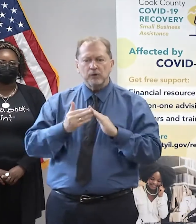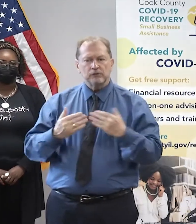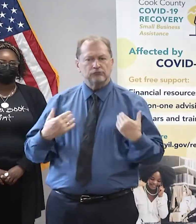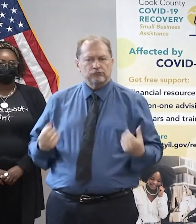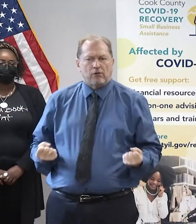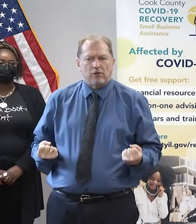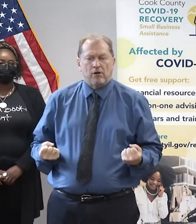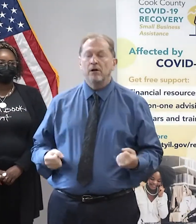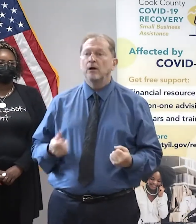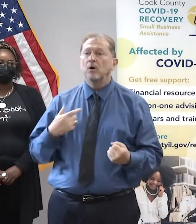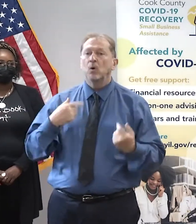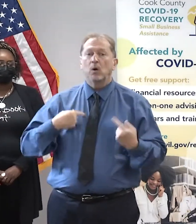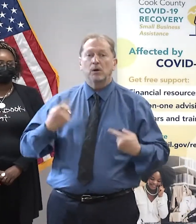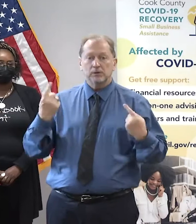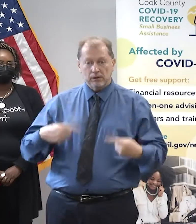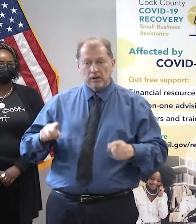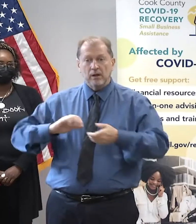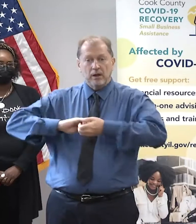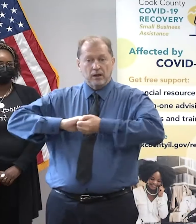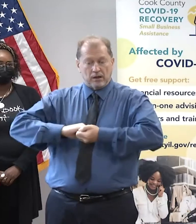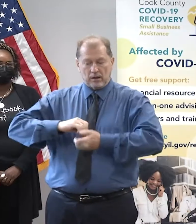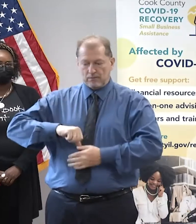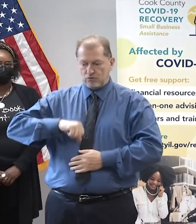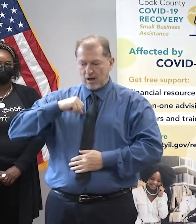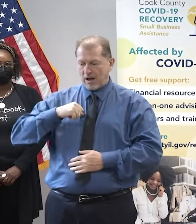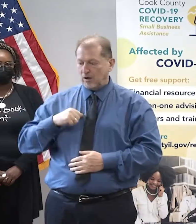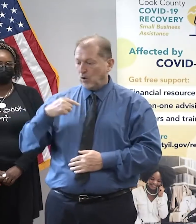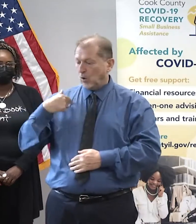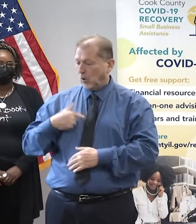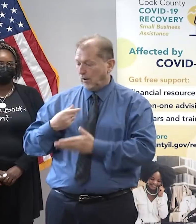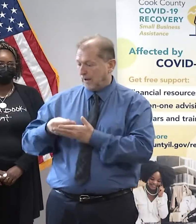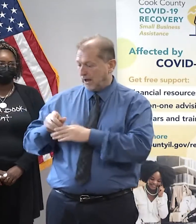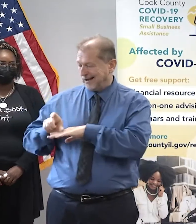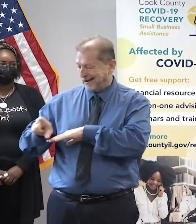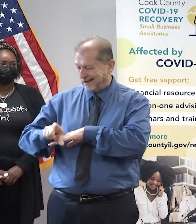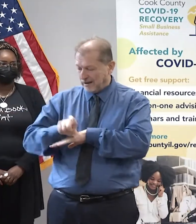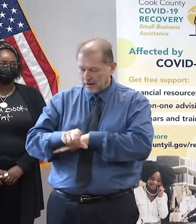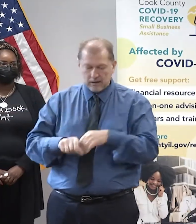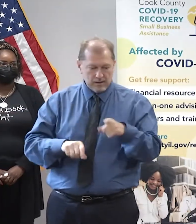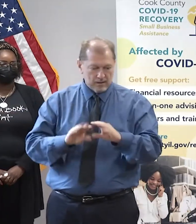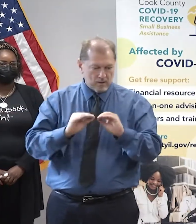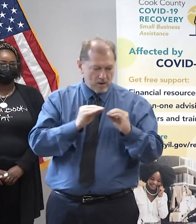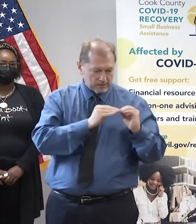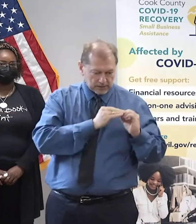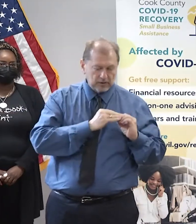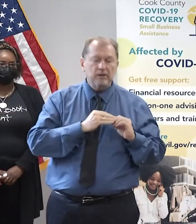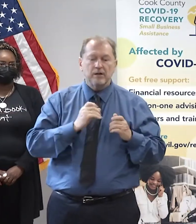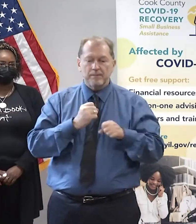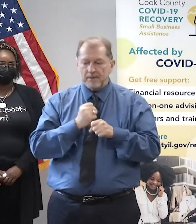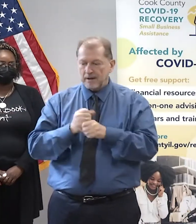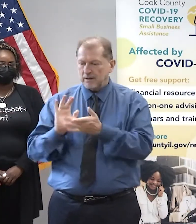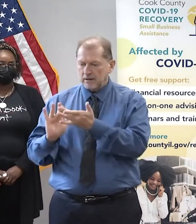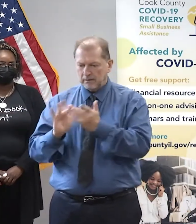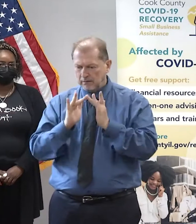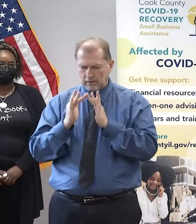the work of our partners, funders, and recipients who've put together a thriving small business network.